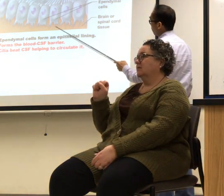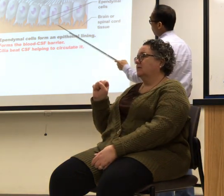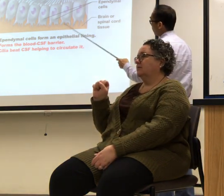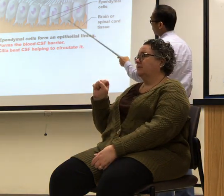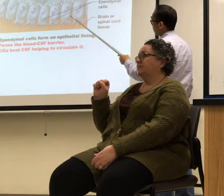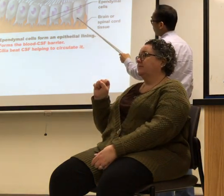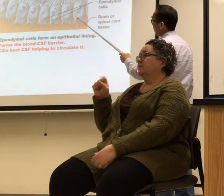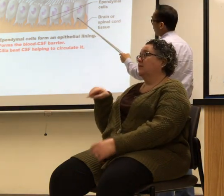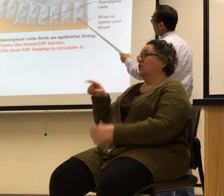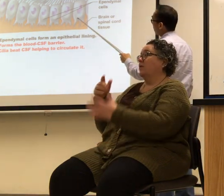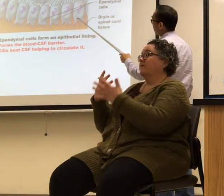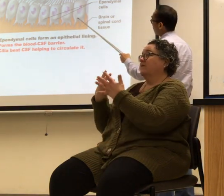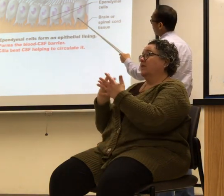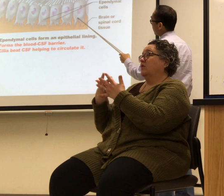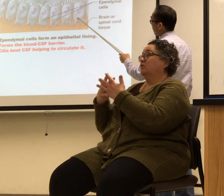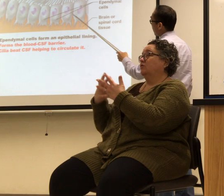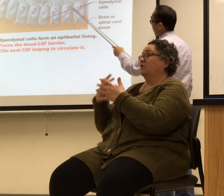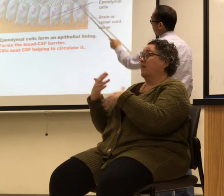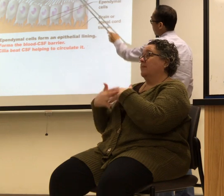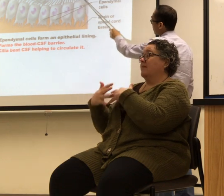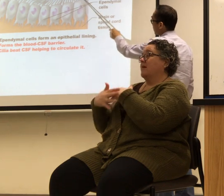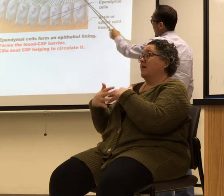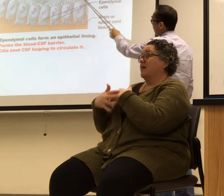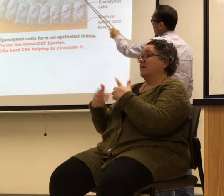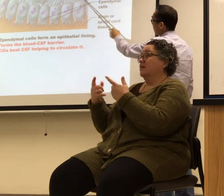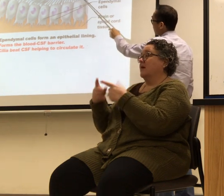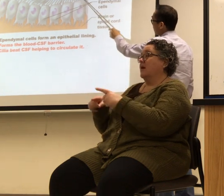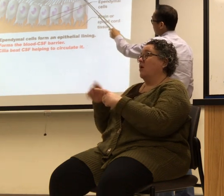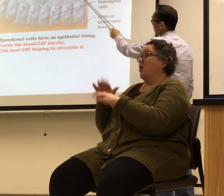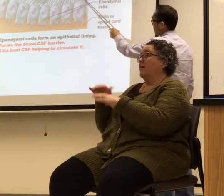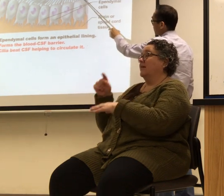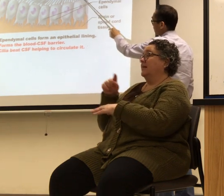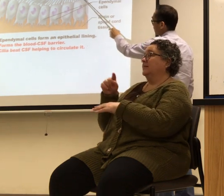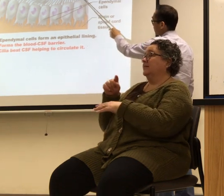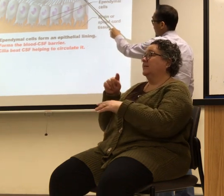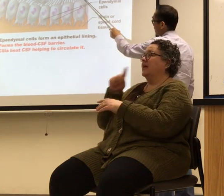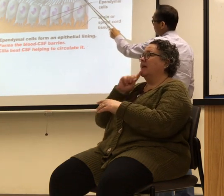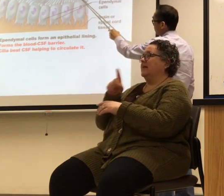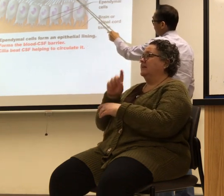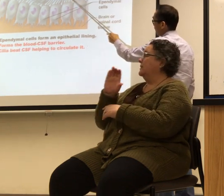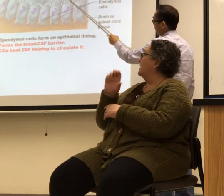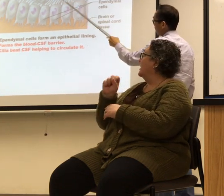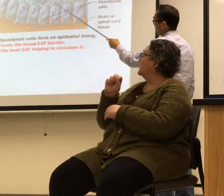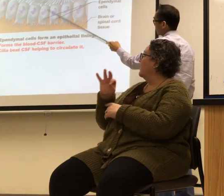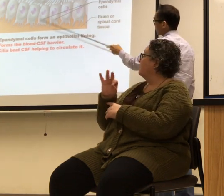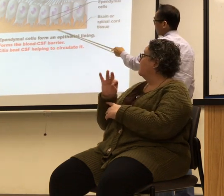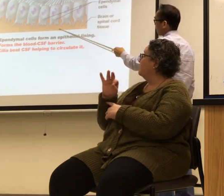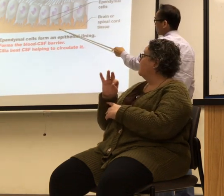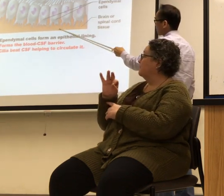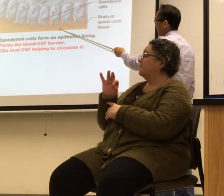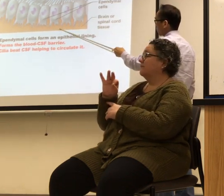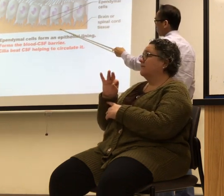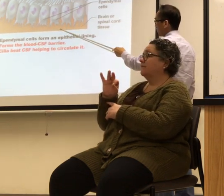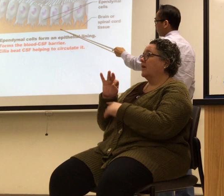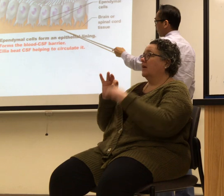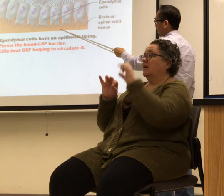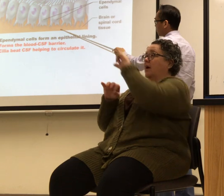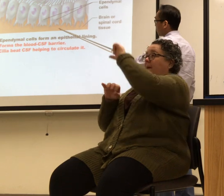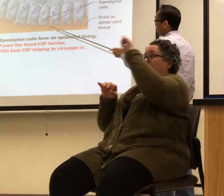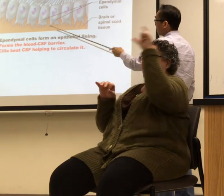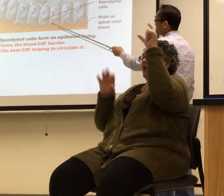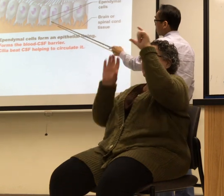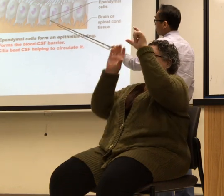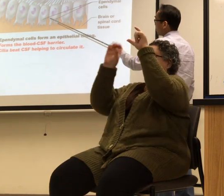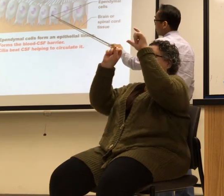And you filter the blood, and on this side is the CSF. And on, say, the other side would be